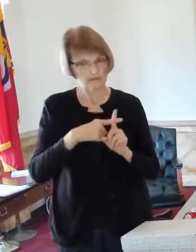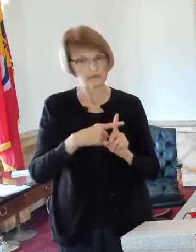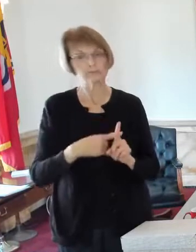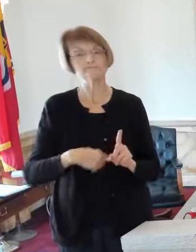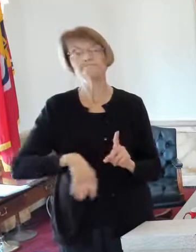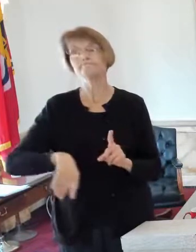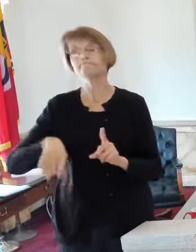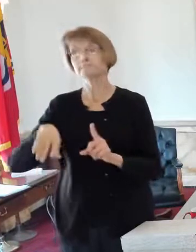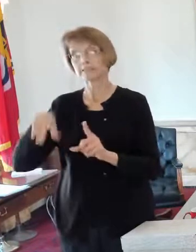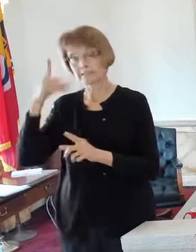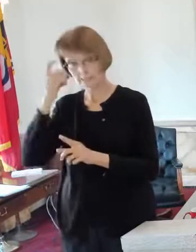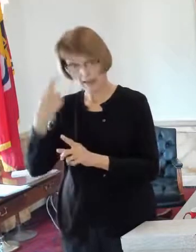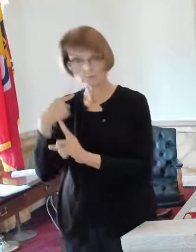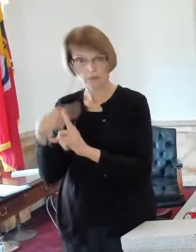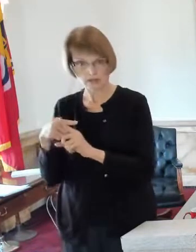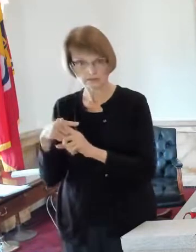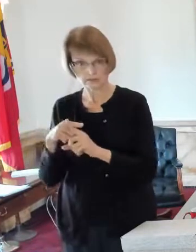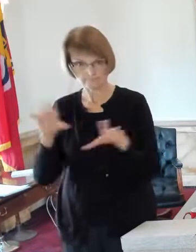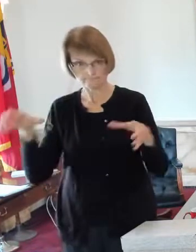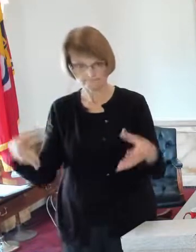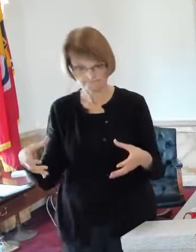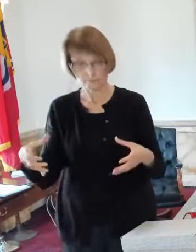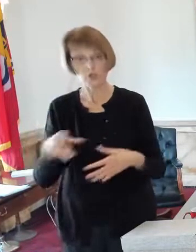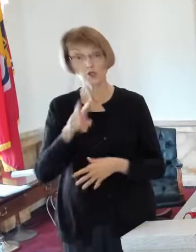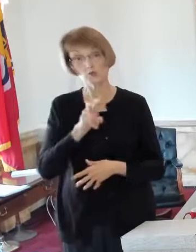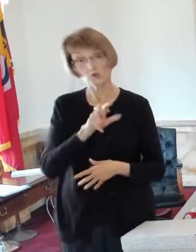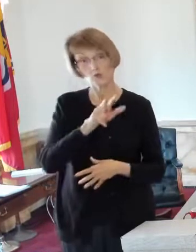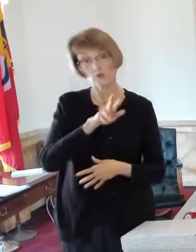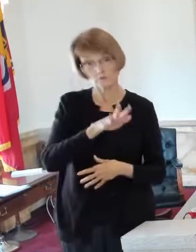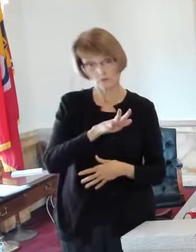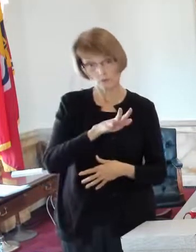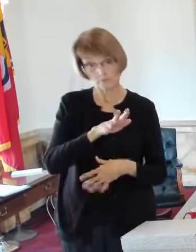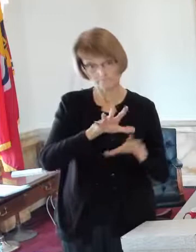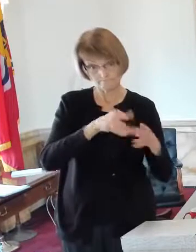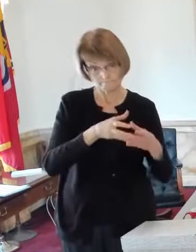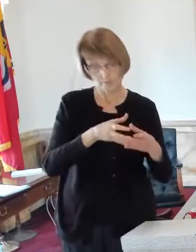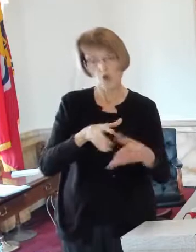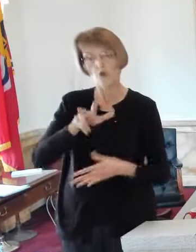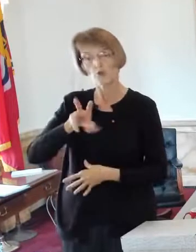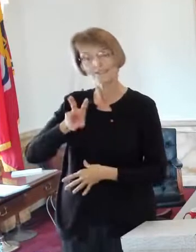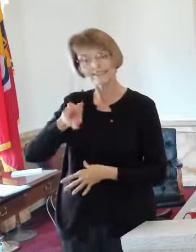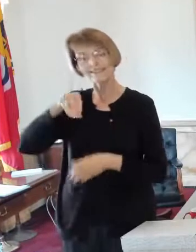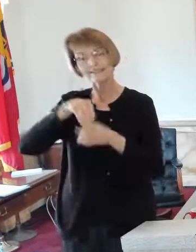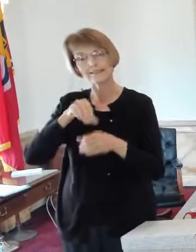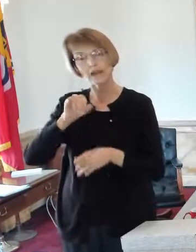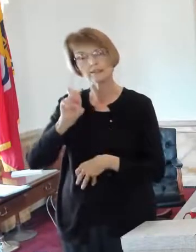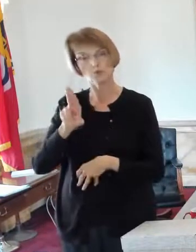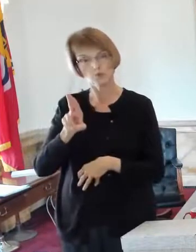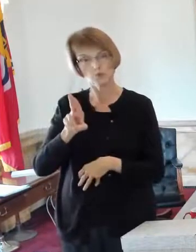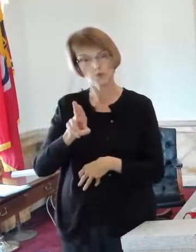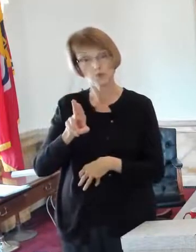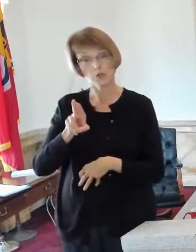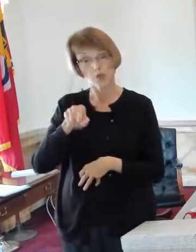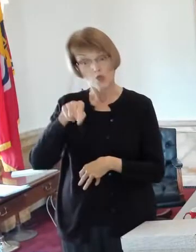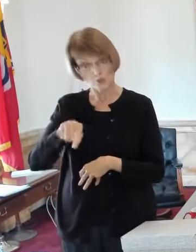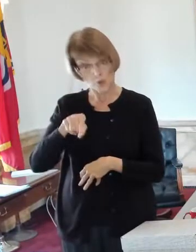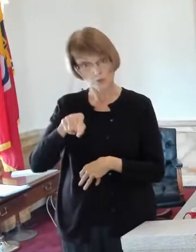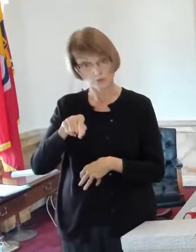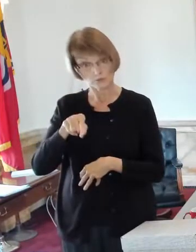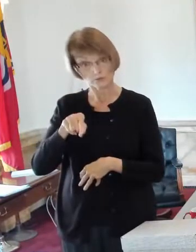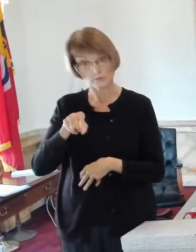positive. Of those 234 people, 46 are in the ICU, 31 of those people are